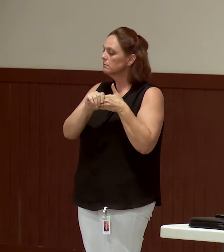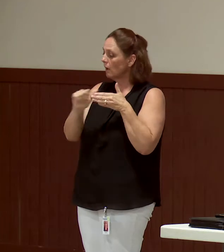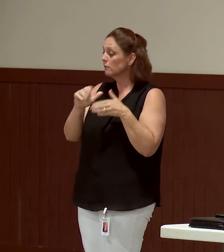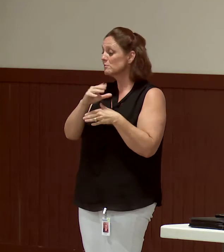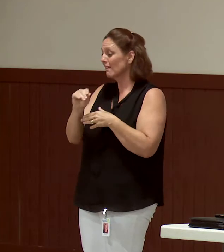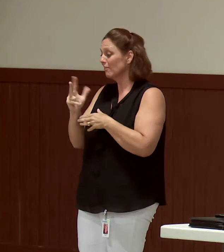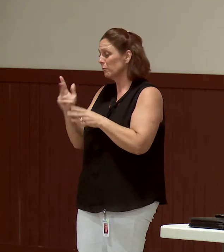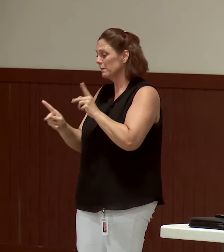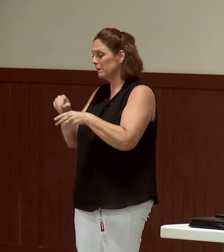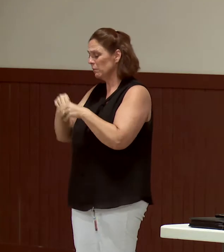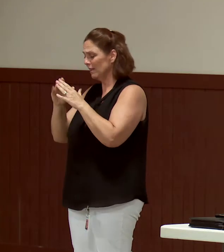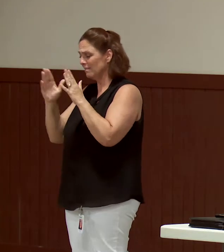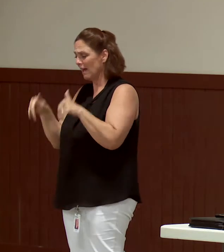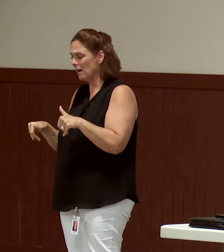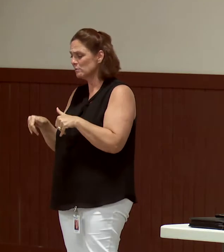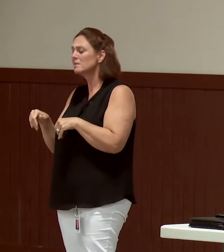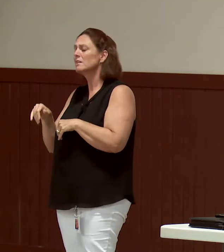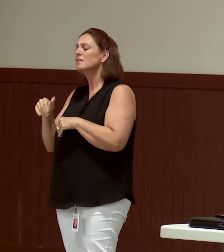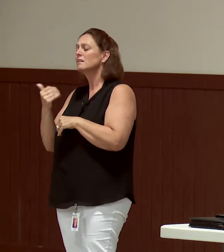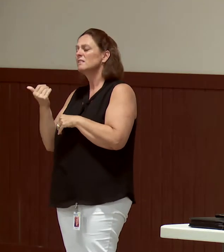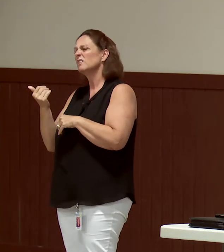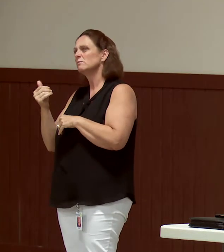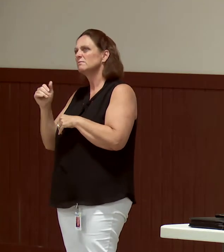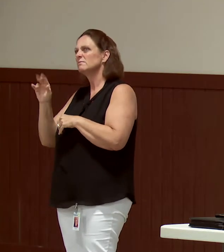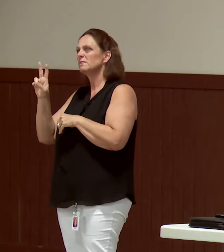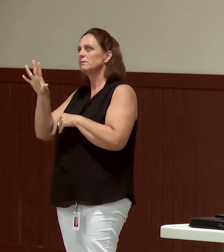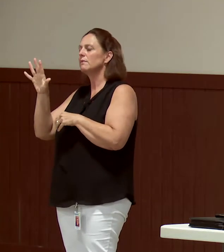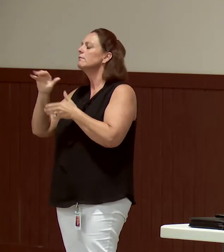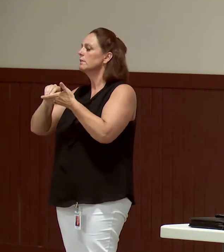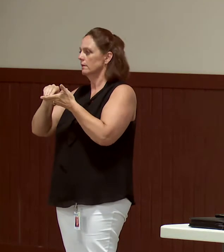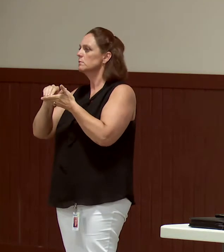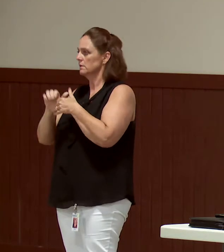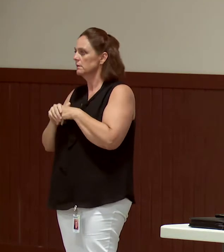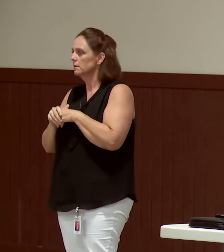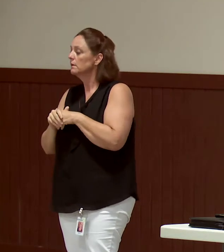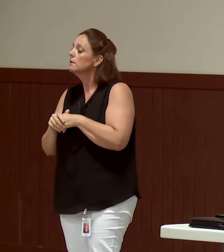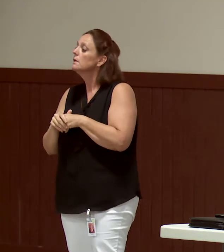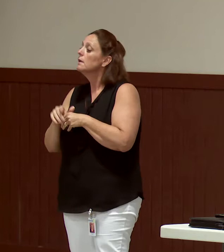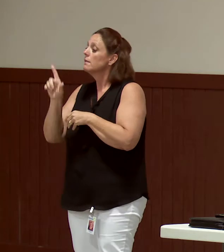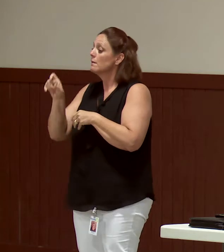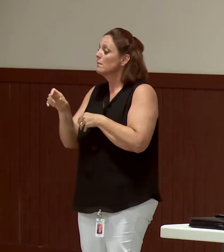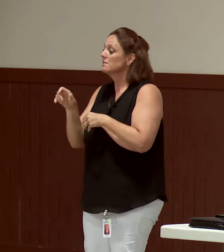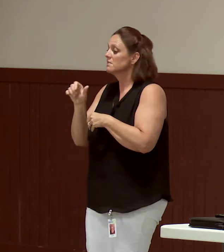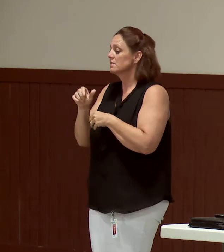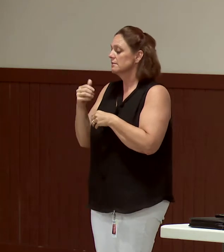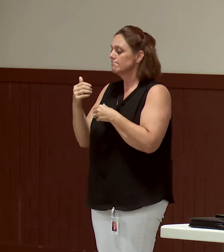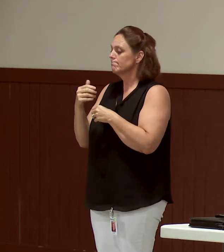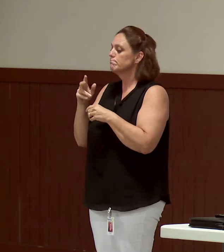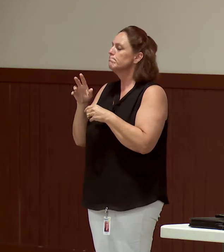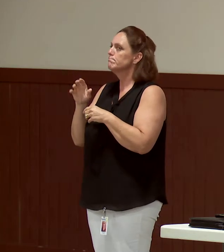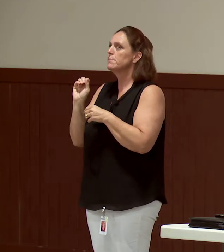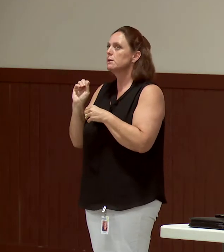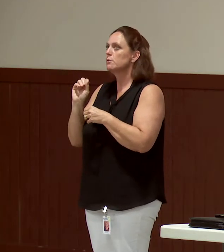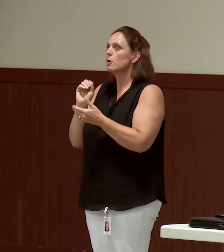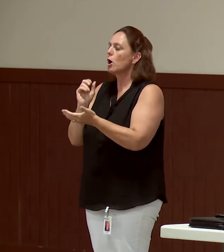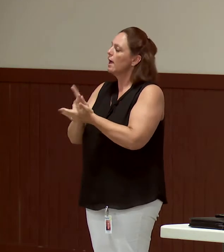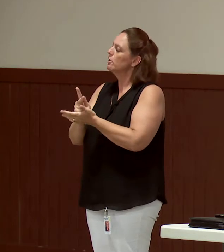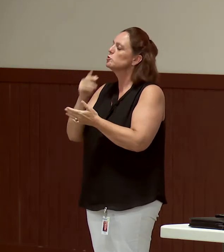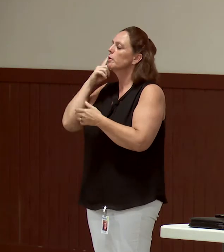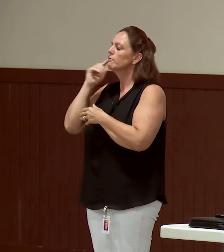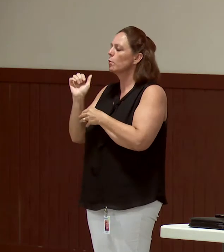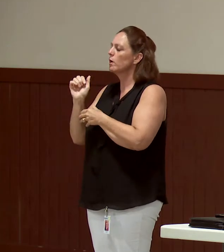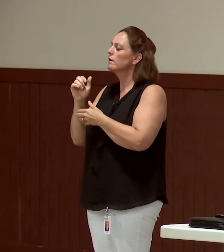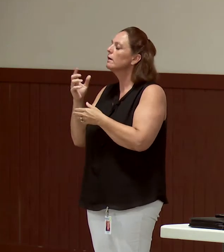3. They must demonstrate housing instability or unemployment. And the next one is